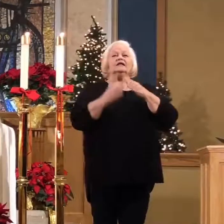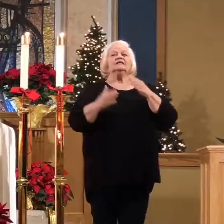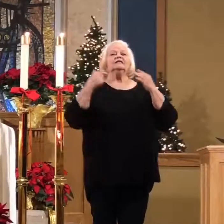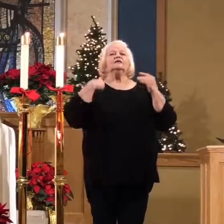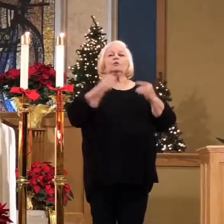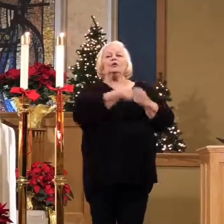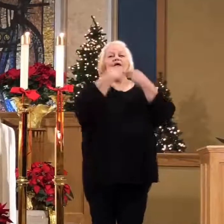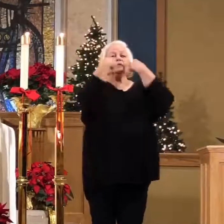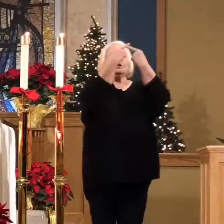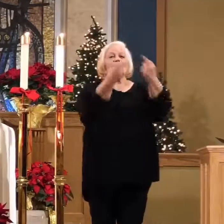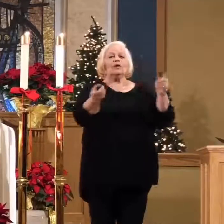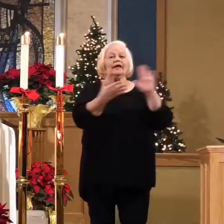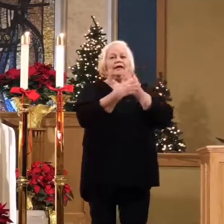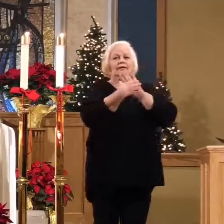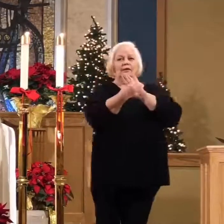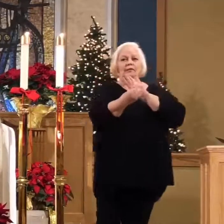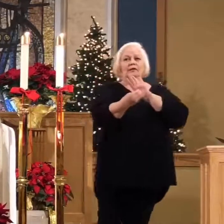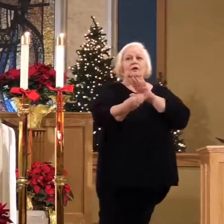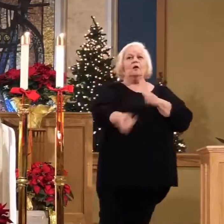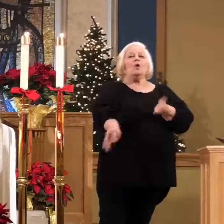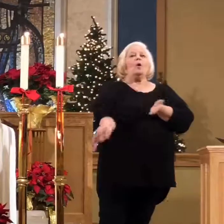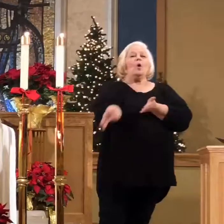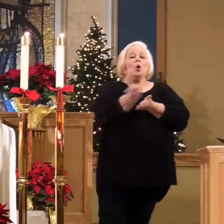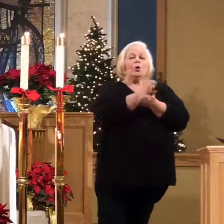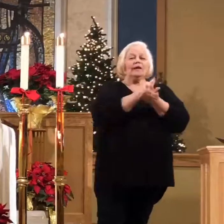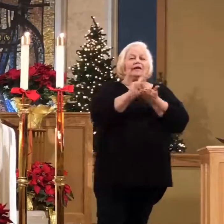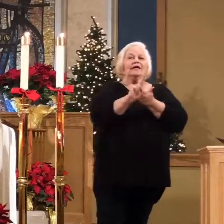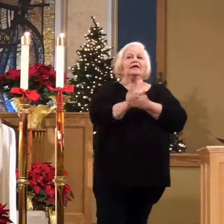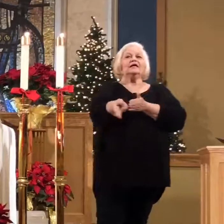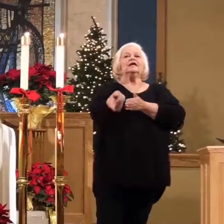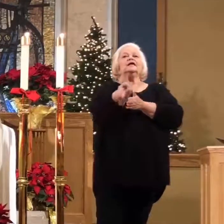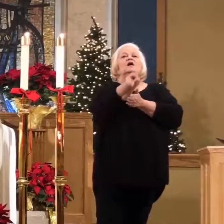we acclaim. Holy,